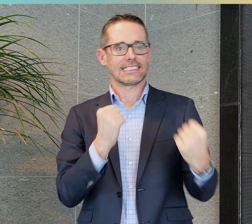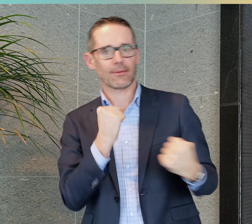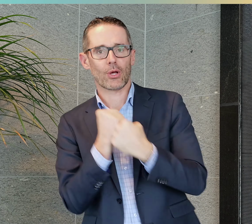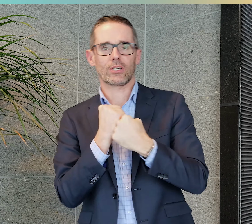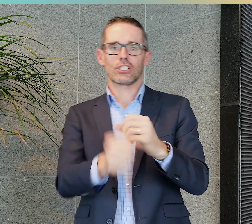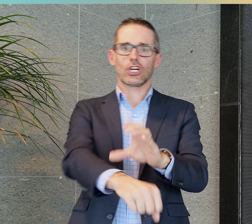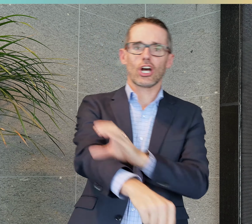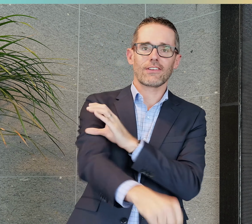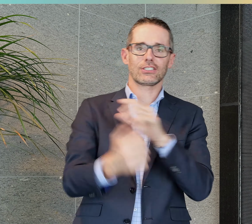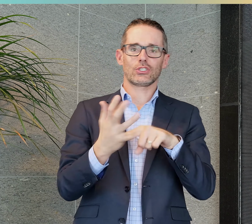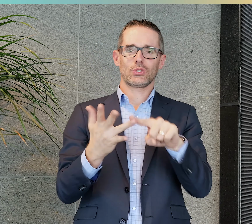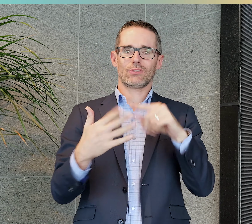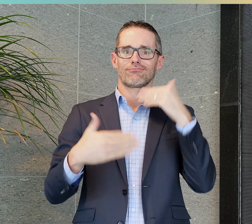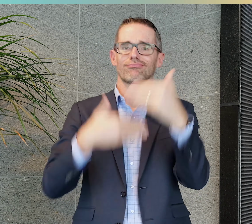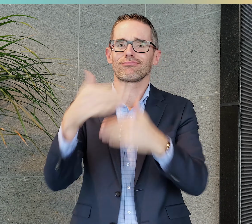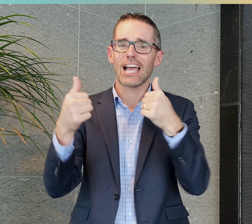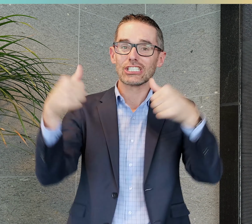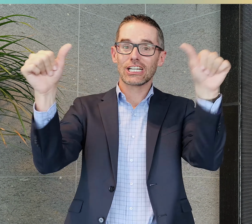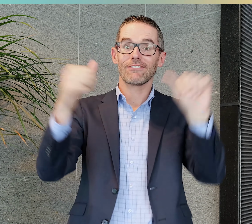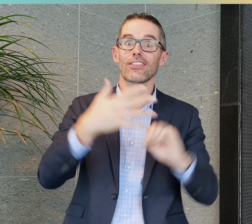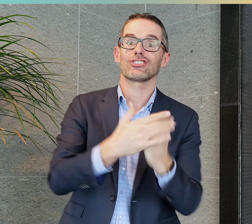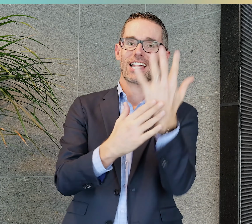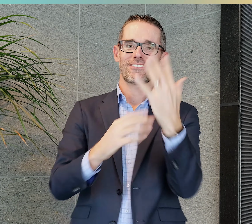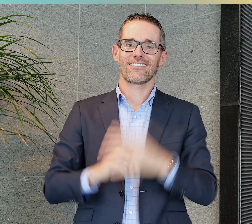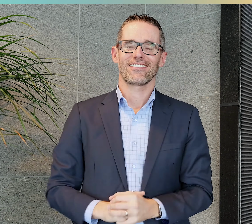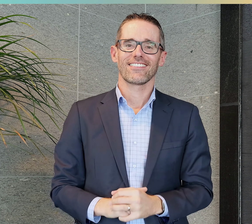opportunities, support and confidence to achieve and thrive.